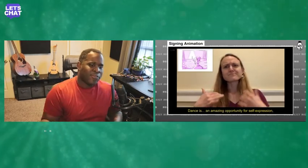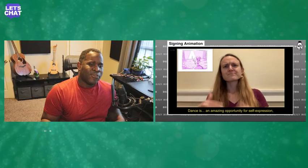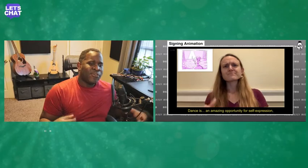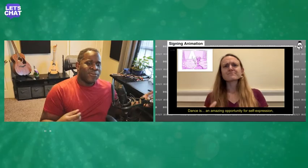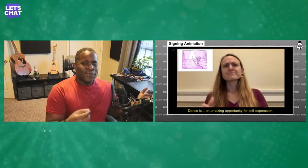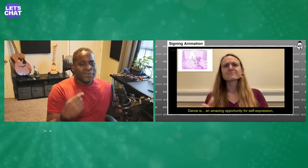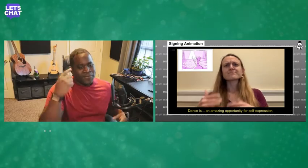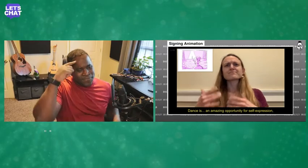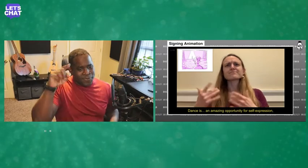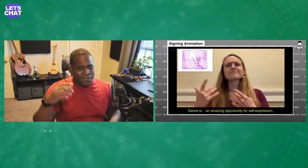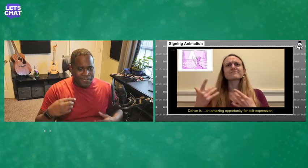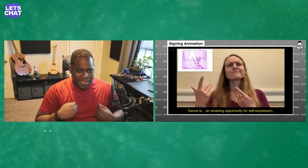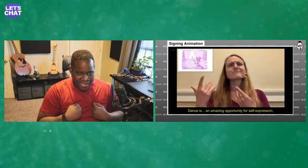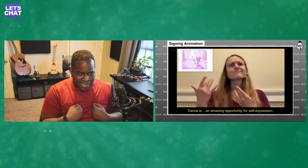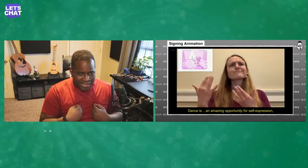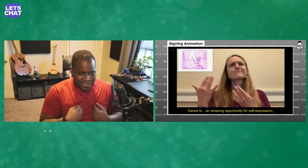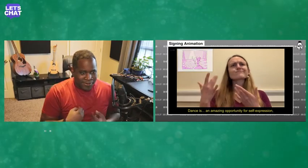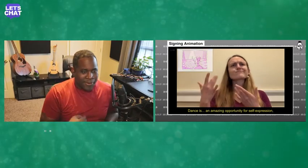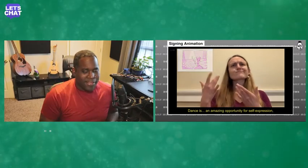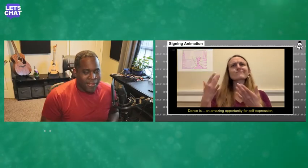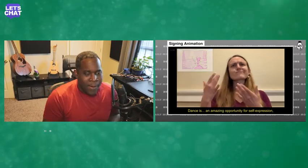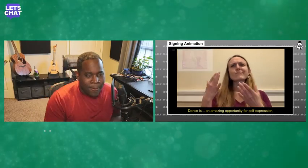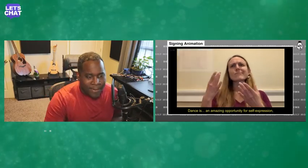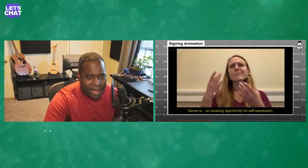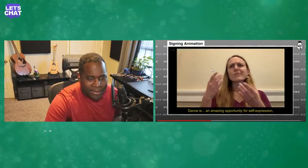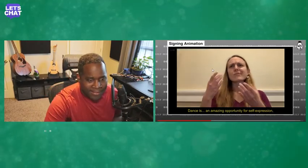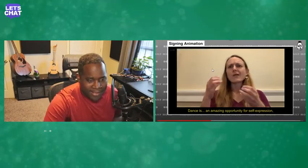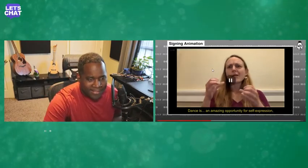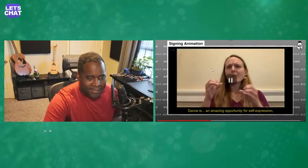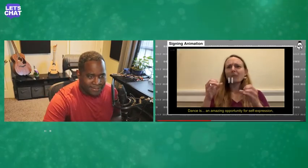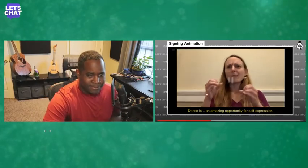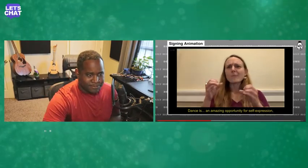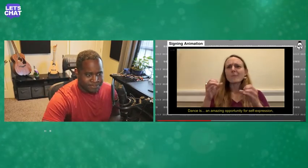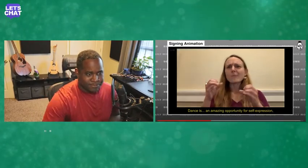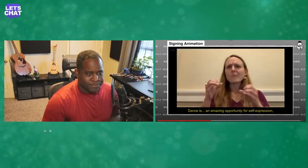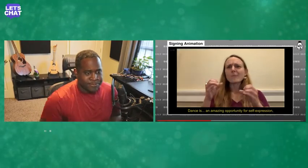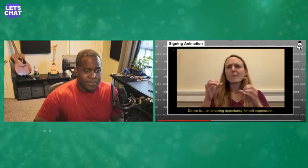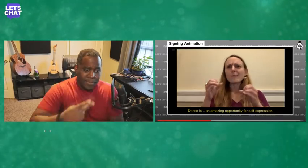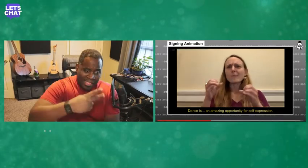dance for me. Okay, so how would I sign this?